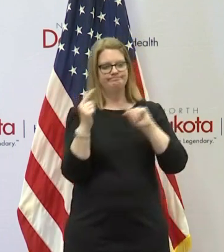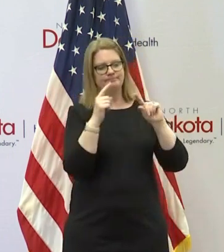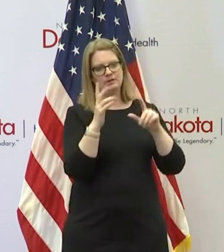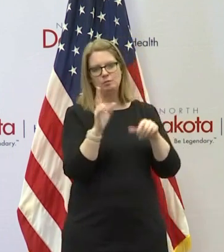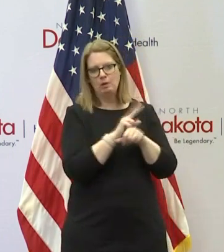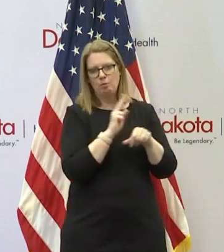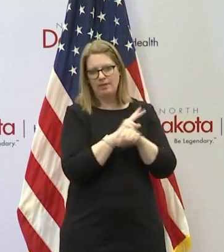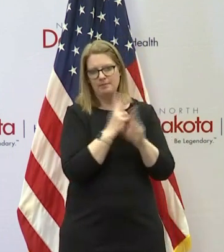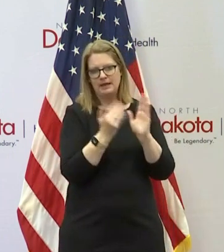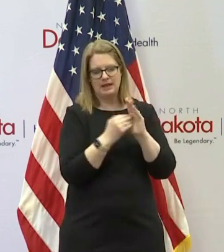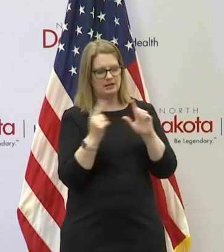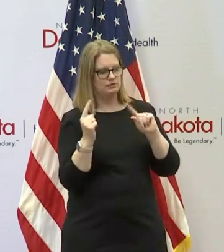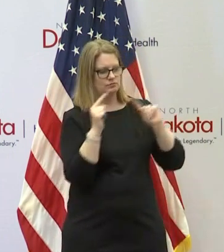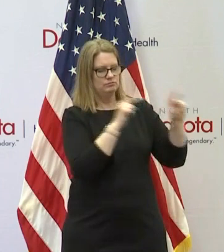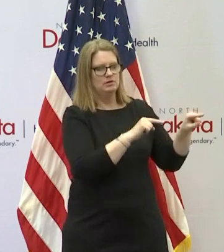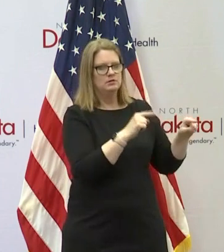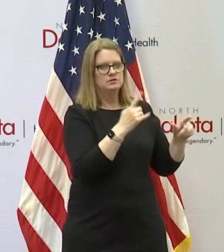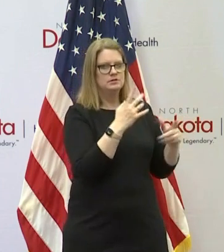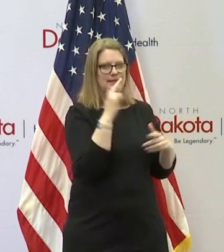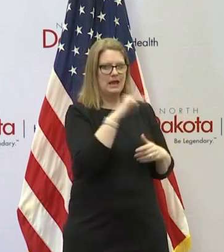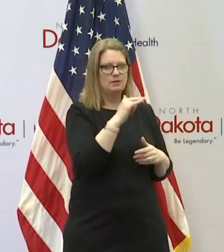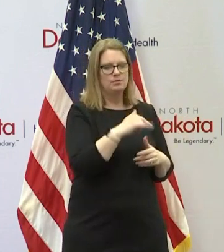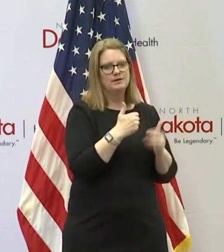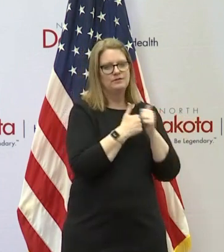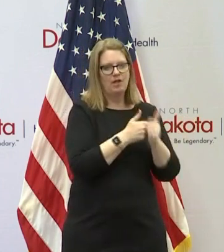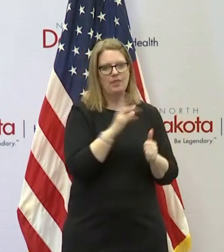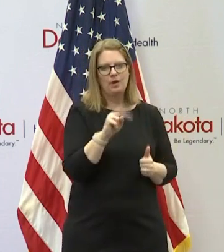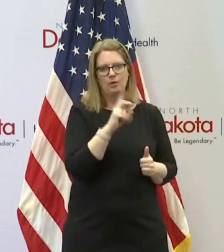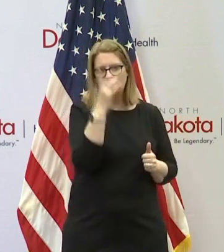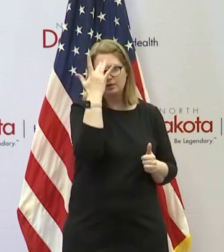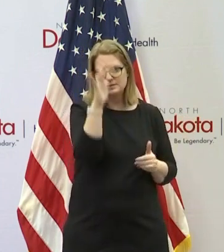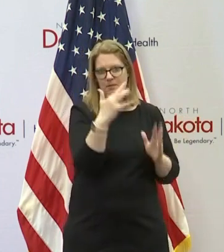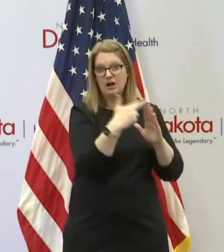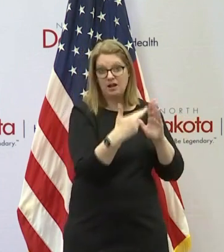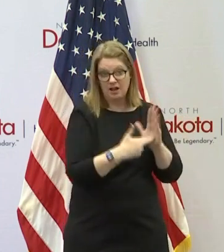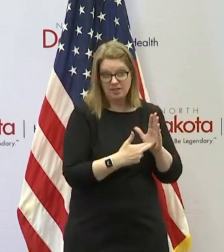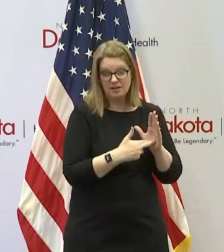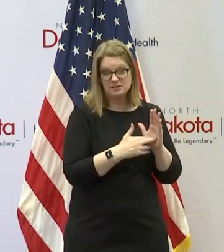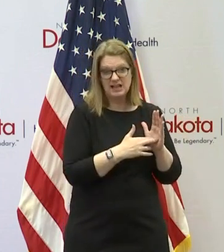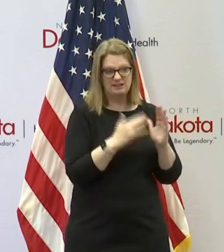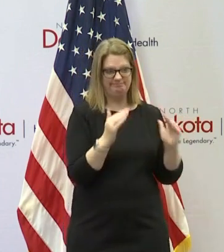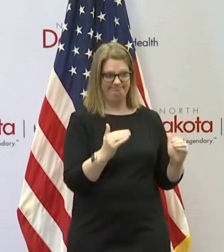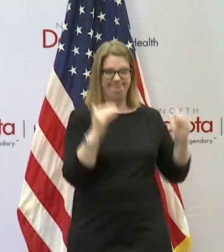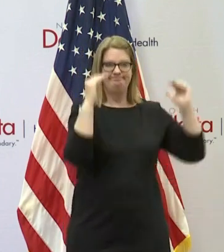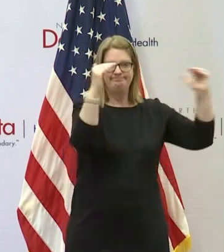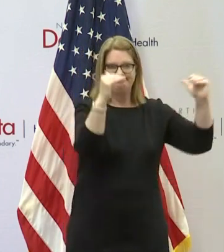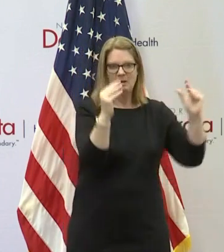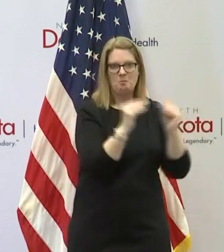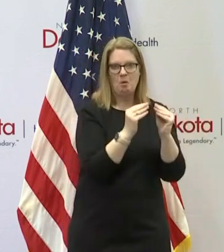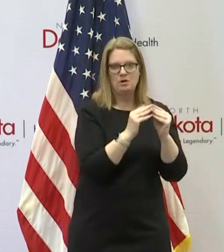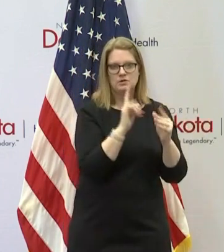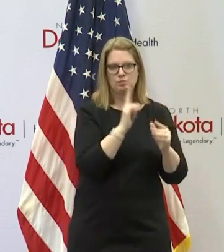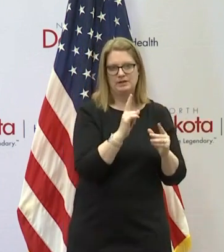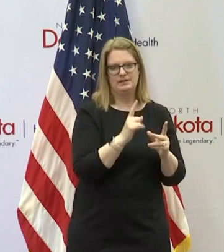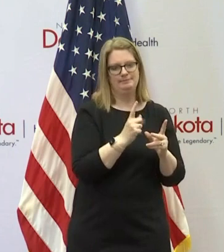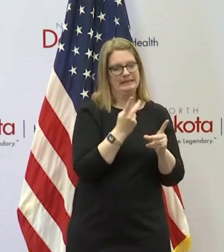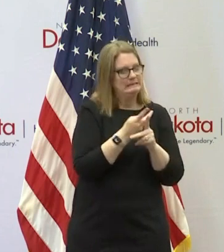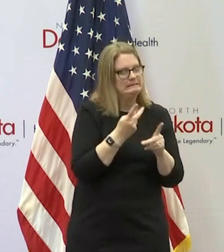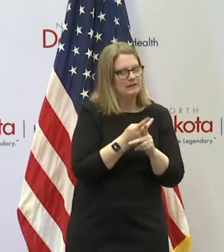I feel like we followed all the North Dakota SMART guidelines and more in terms of how we conducted that meeting.